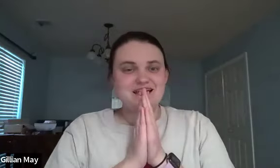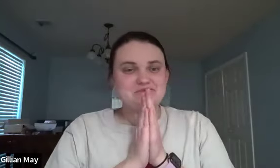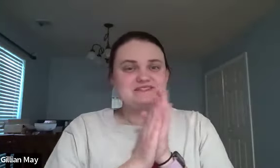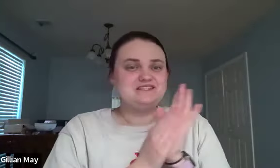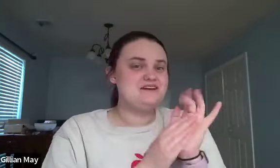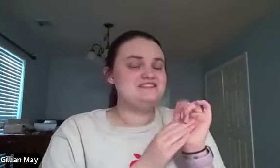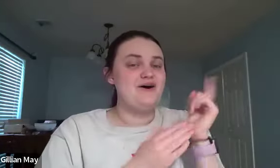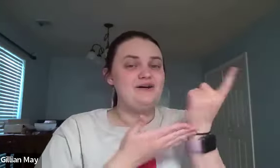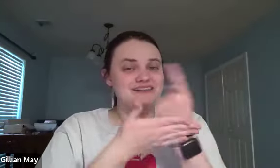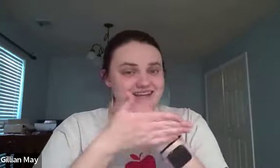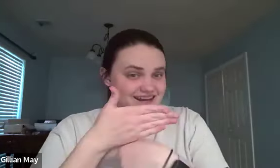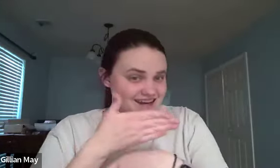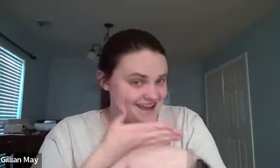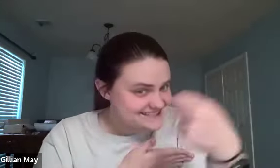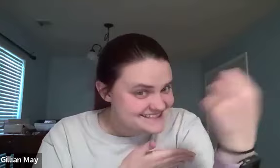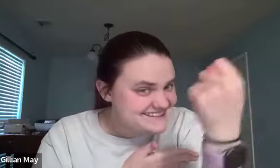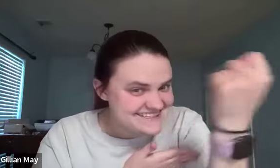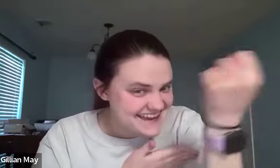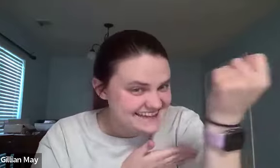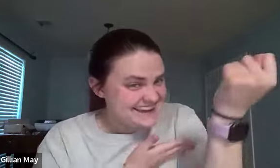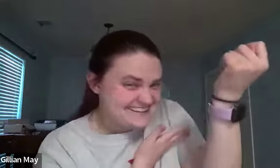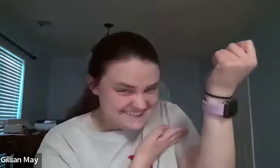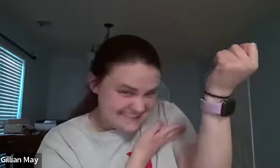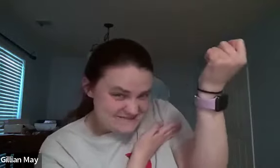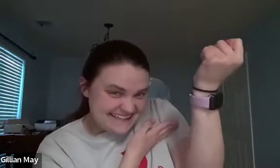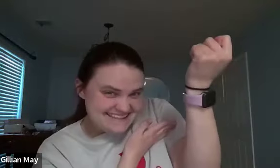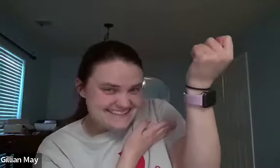I will see you guys all next Tuesday. Now y'all know what that means.